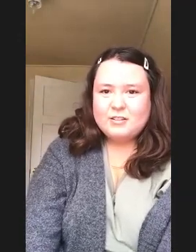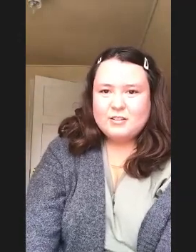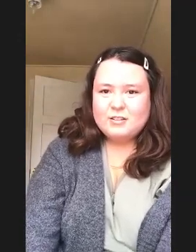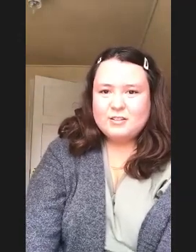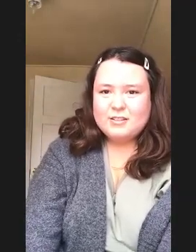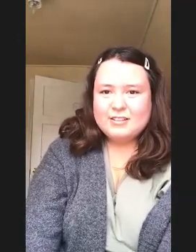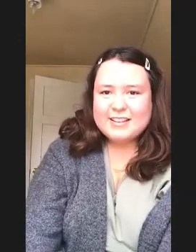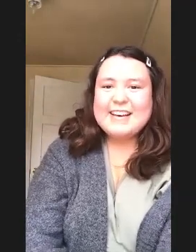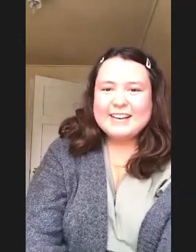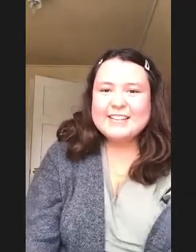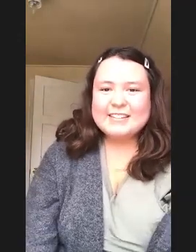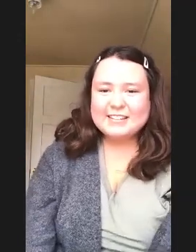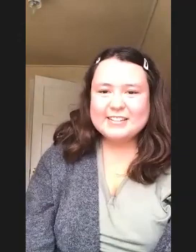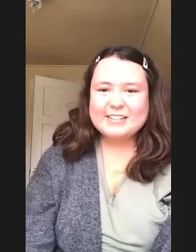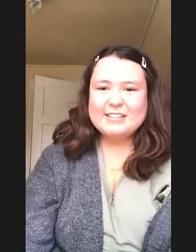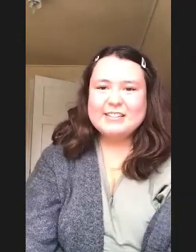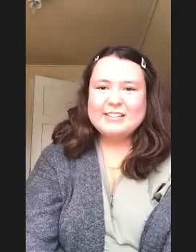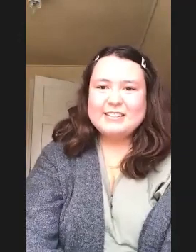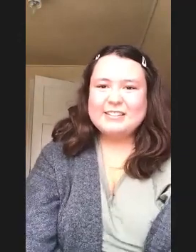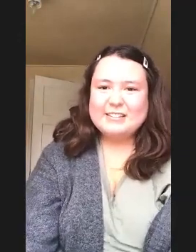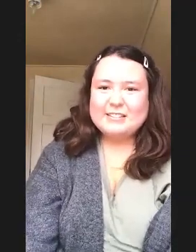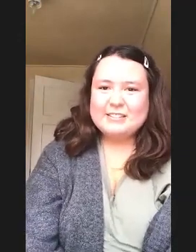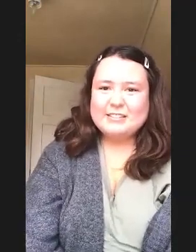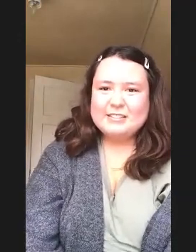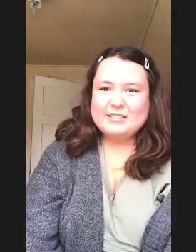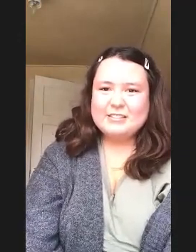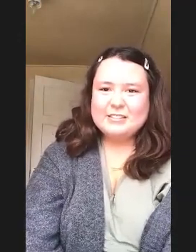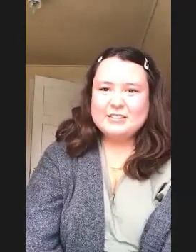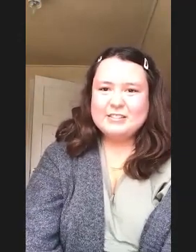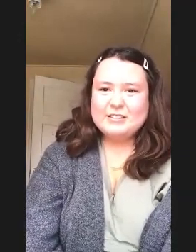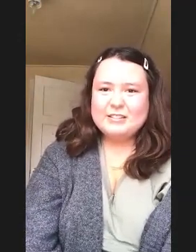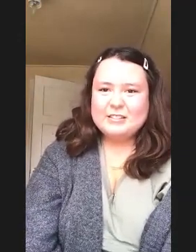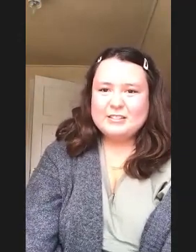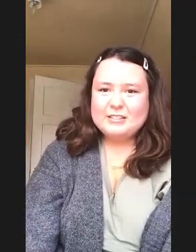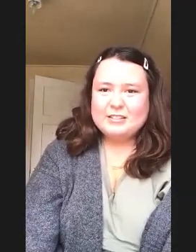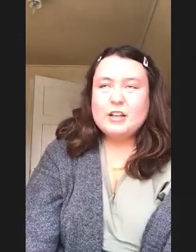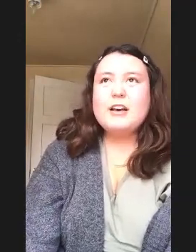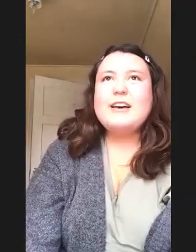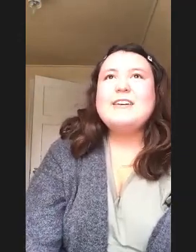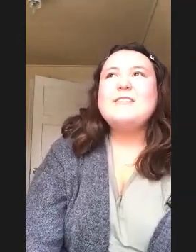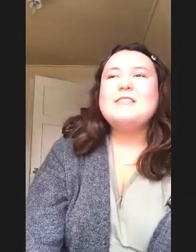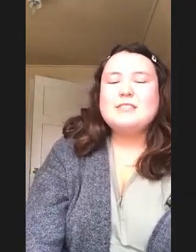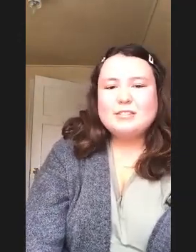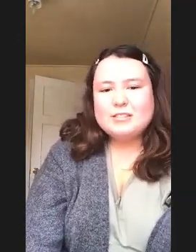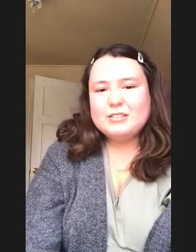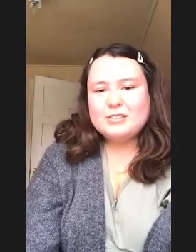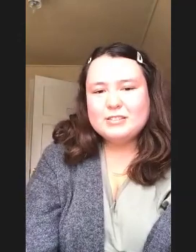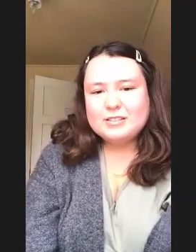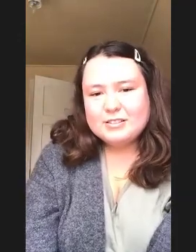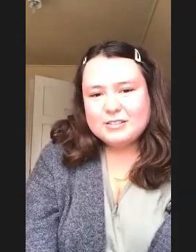Interesting. Yeah. What are some other things that we can think of that you might know? is there specific ones for days of the